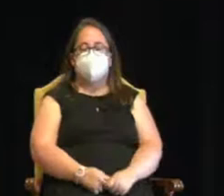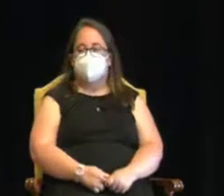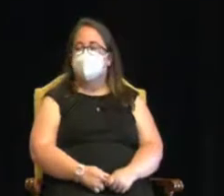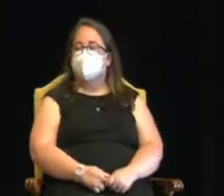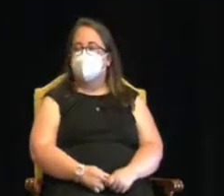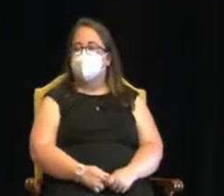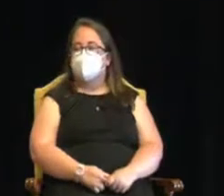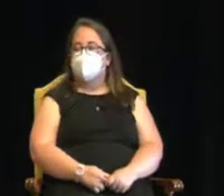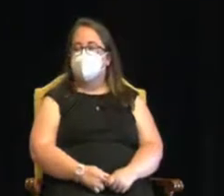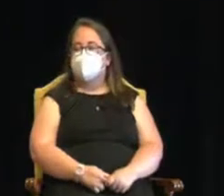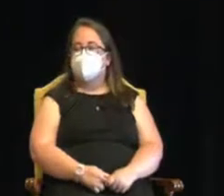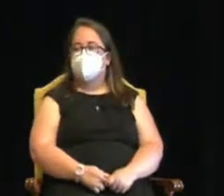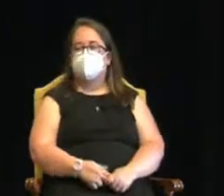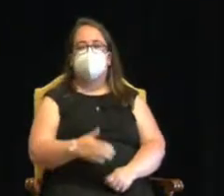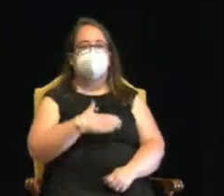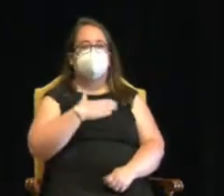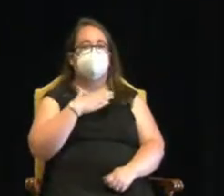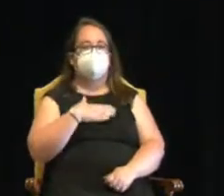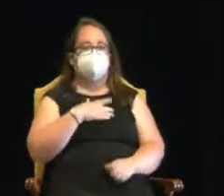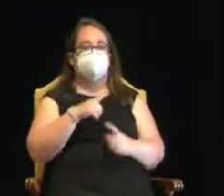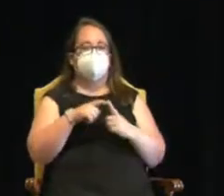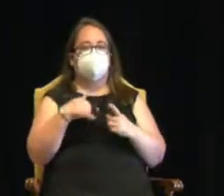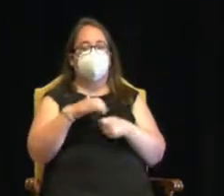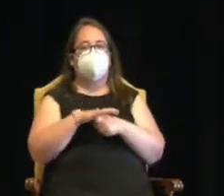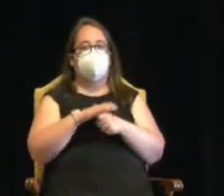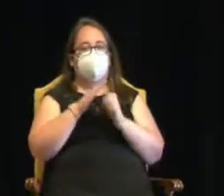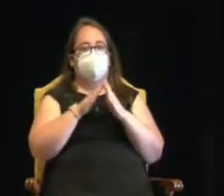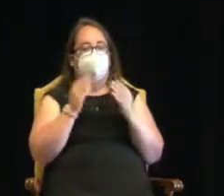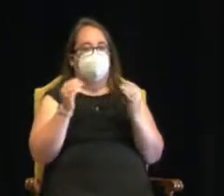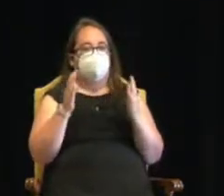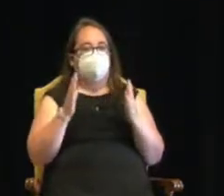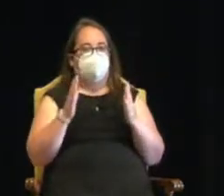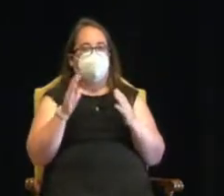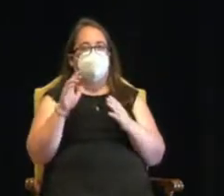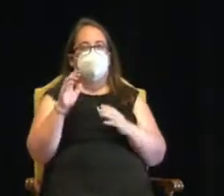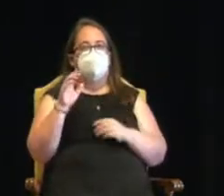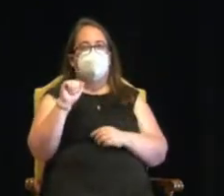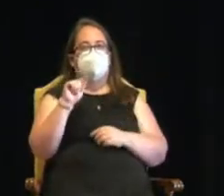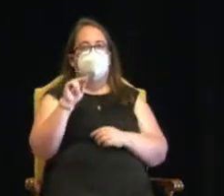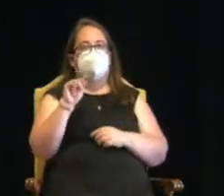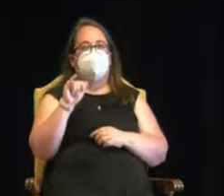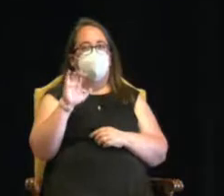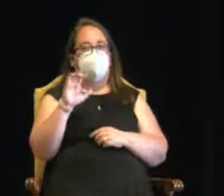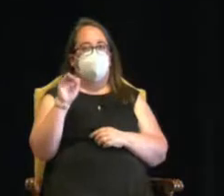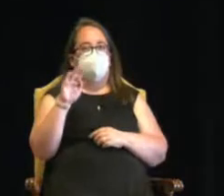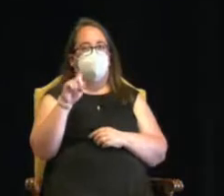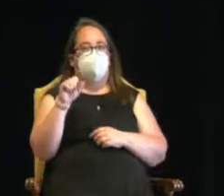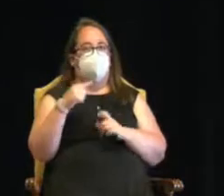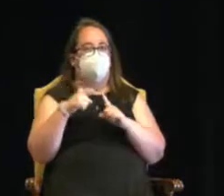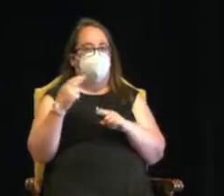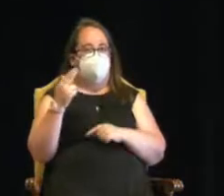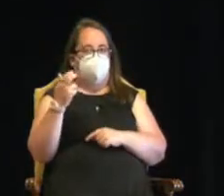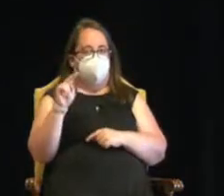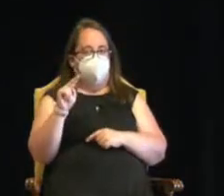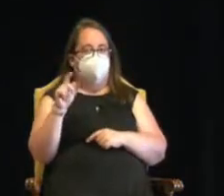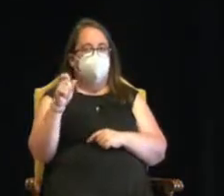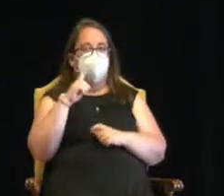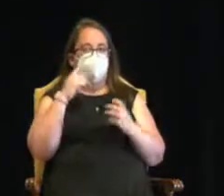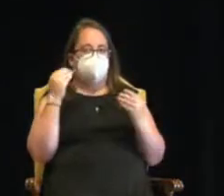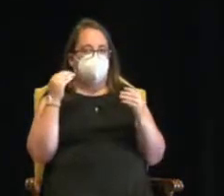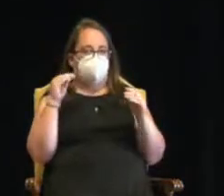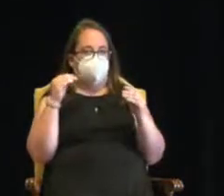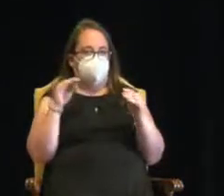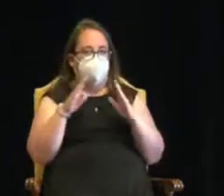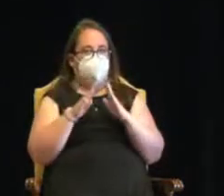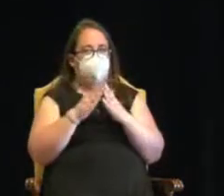also very happy to have local bookseller and our bookselling partner, Atomic Books from Hamden here. They're selling books, so if you don't have a